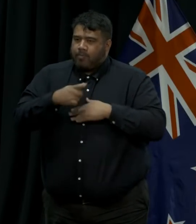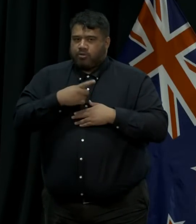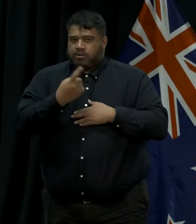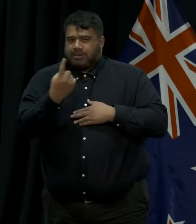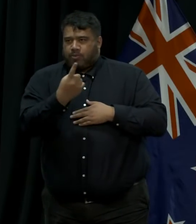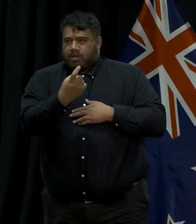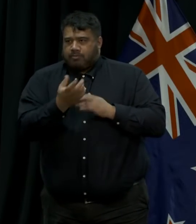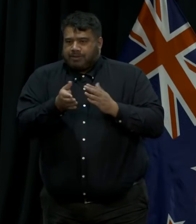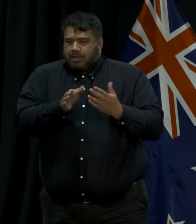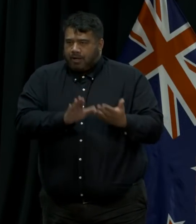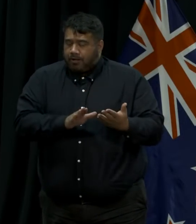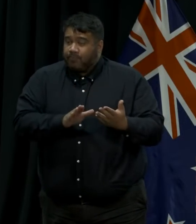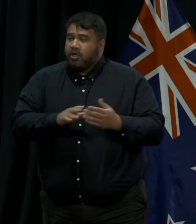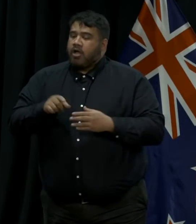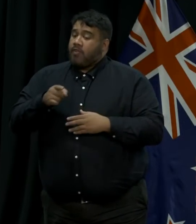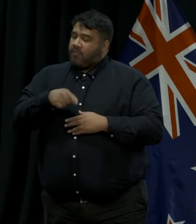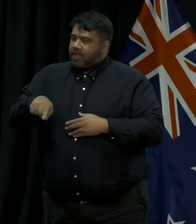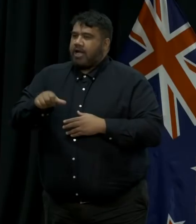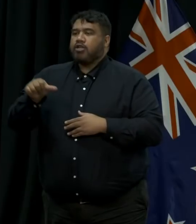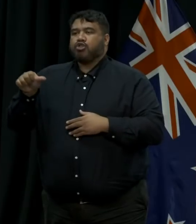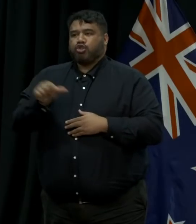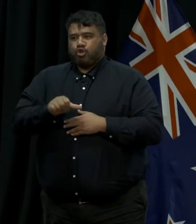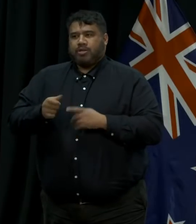Health is working through those cases. The